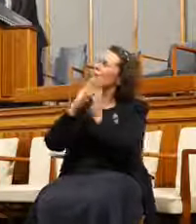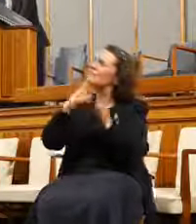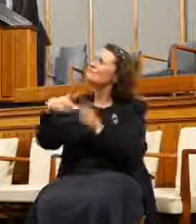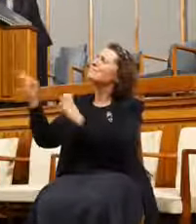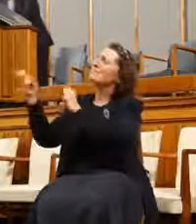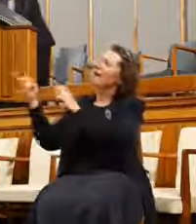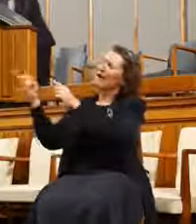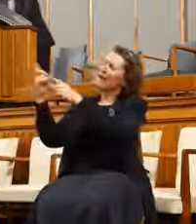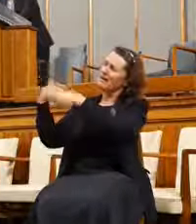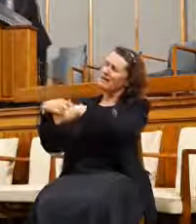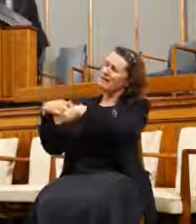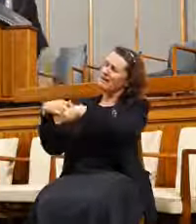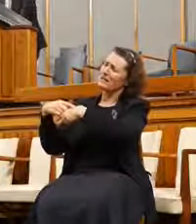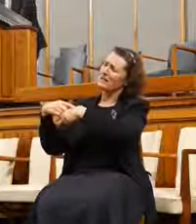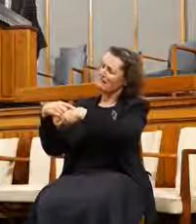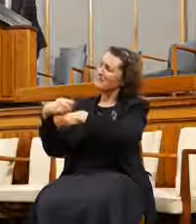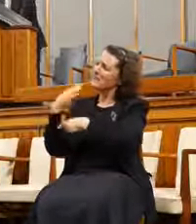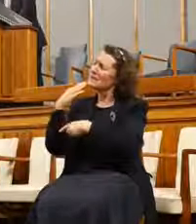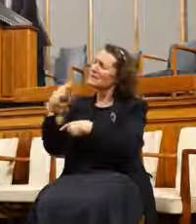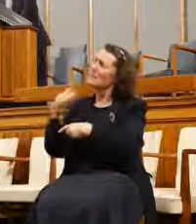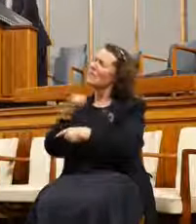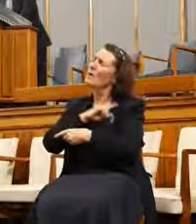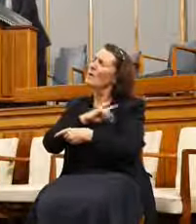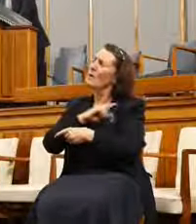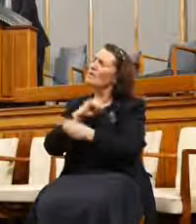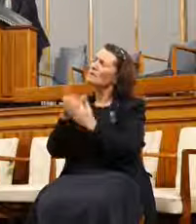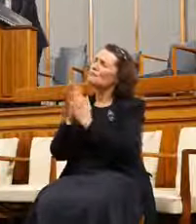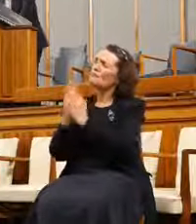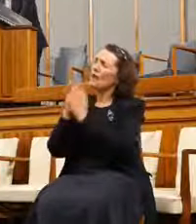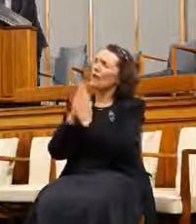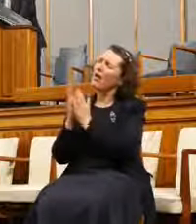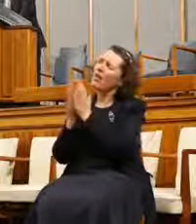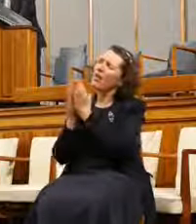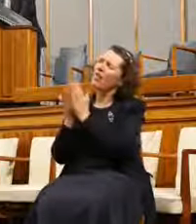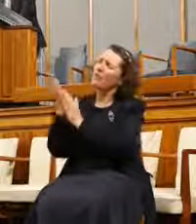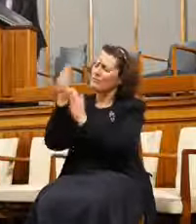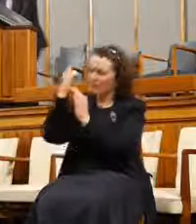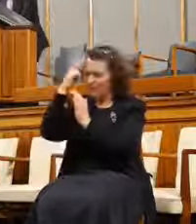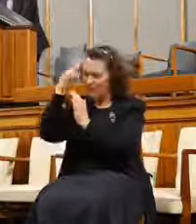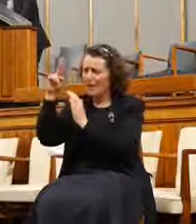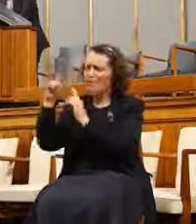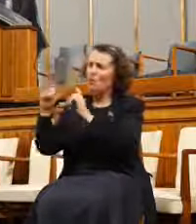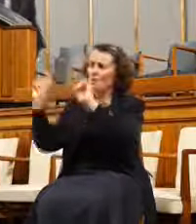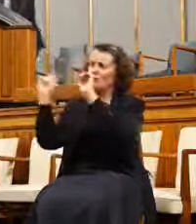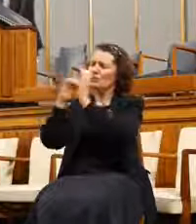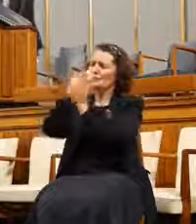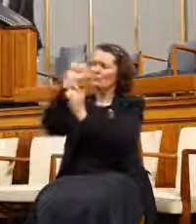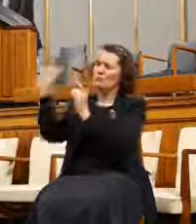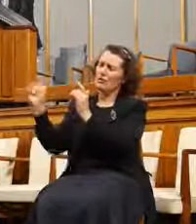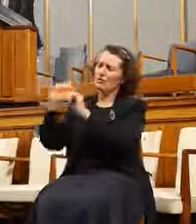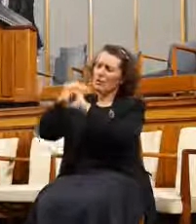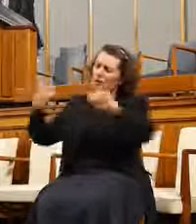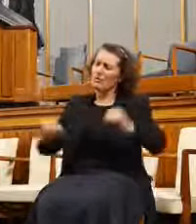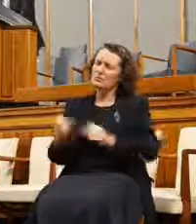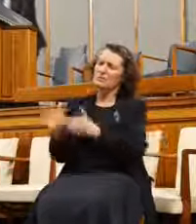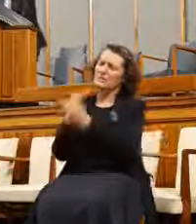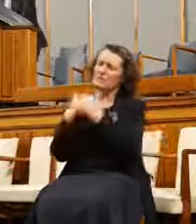answer from on high, for we bring them in the name of the Lord Jesus Christ, our